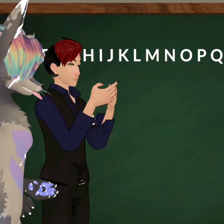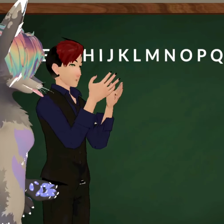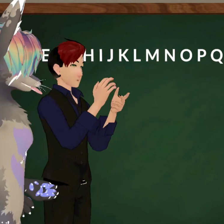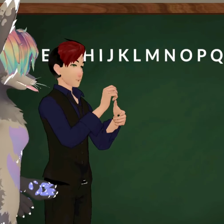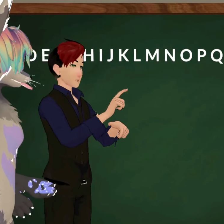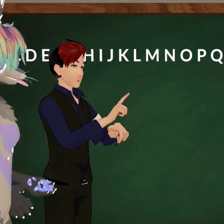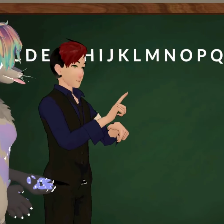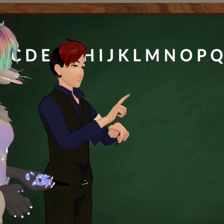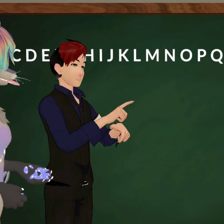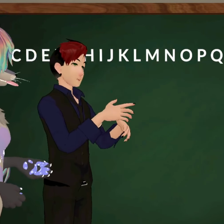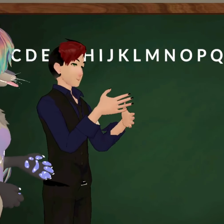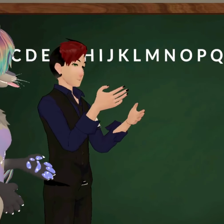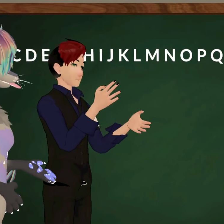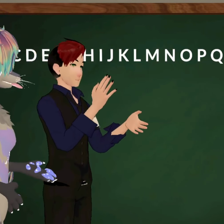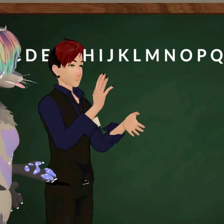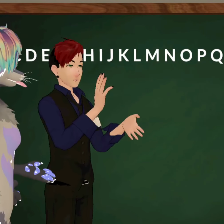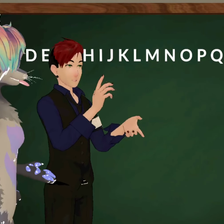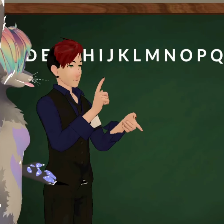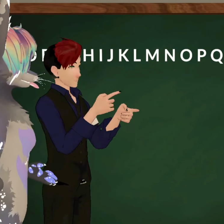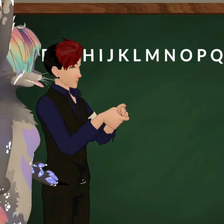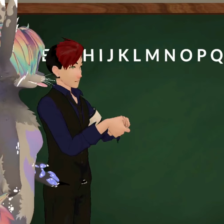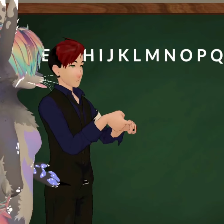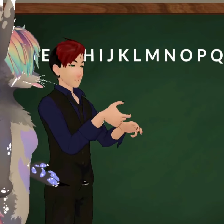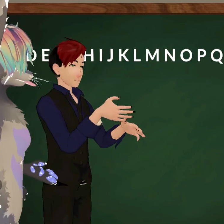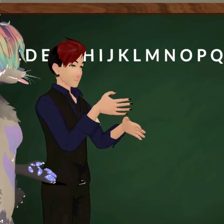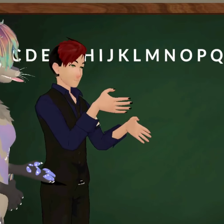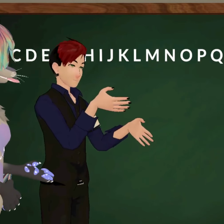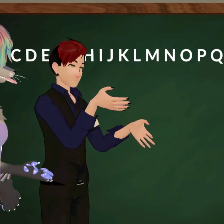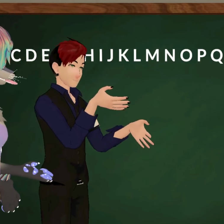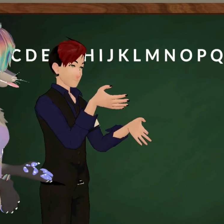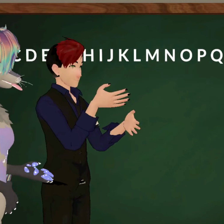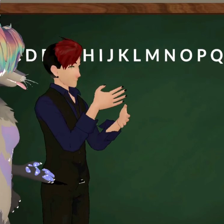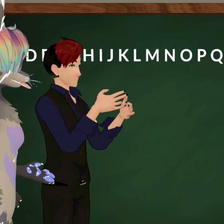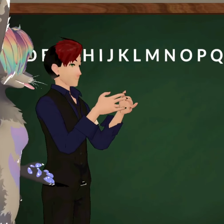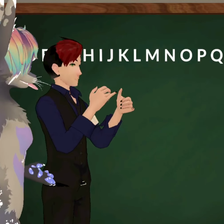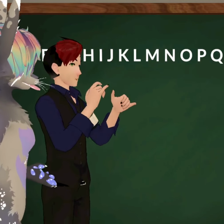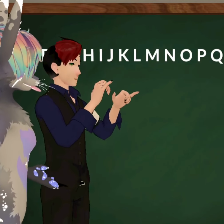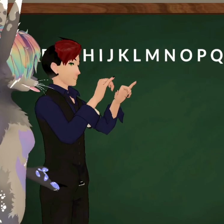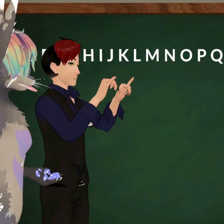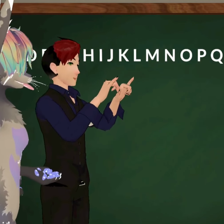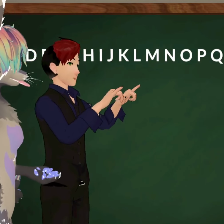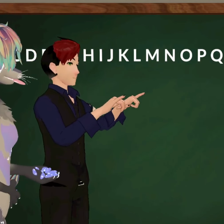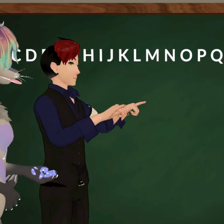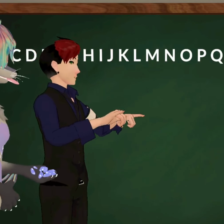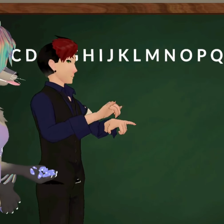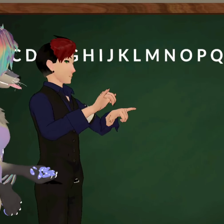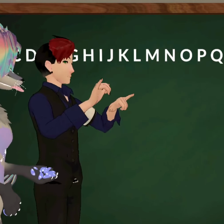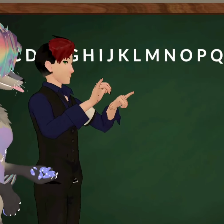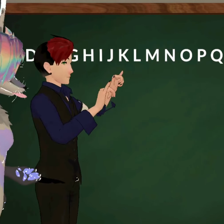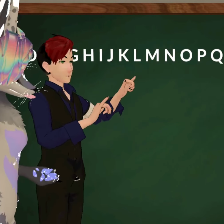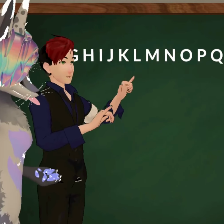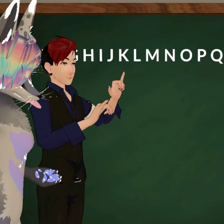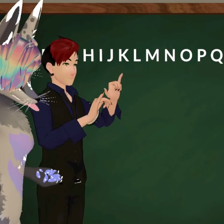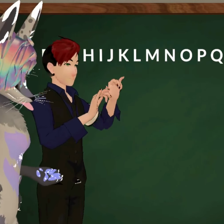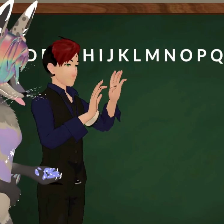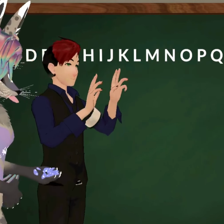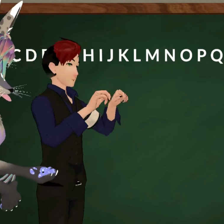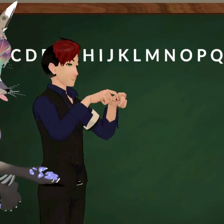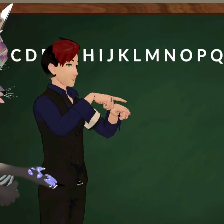to VR ASL, and we have to make adjustments. Some things are not universally, hey, this is